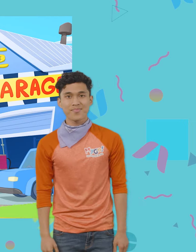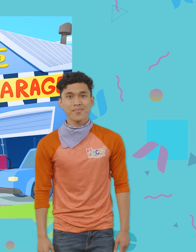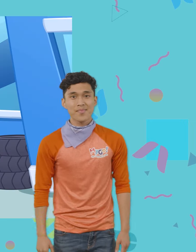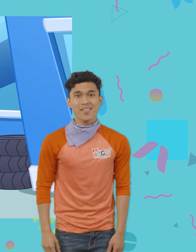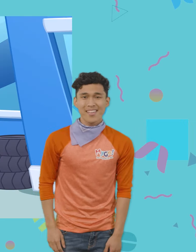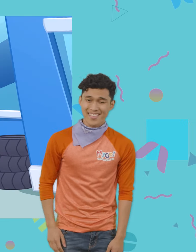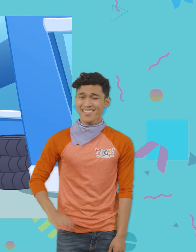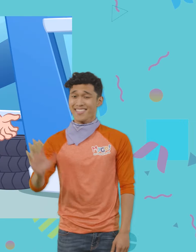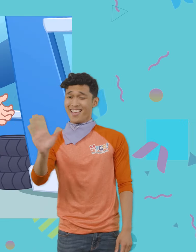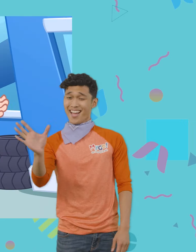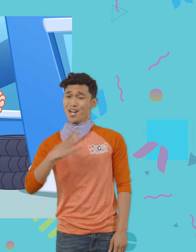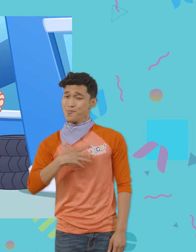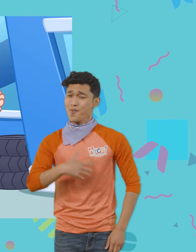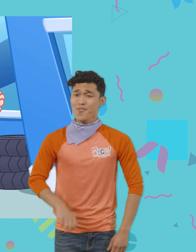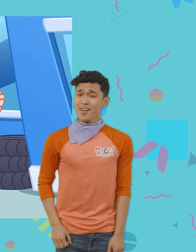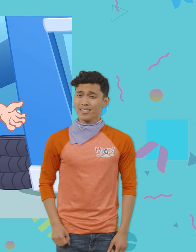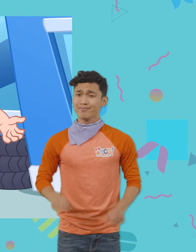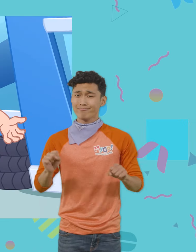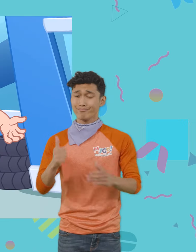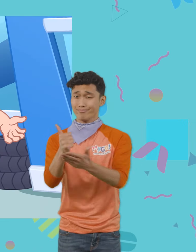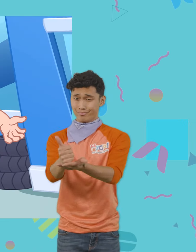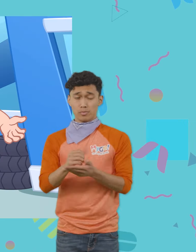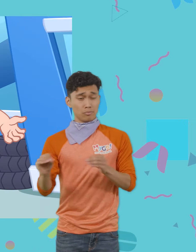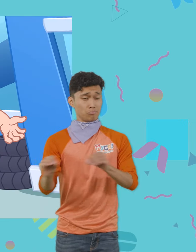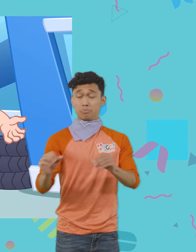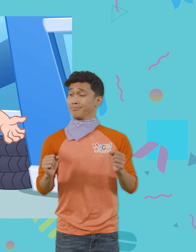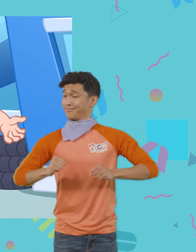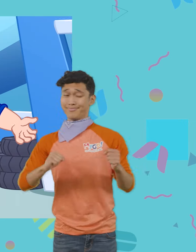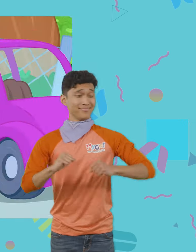Hi, Morphle. Can you help me make some room here?